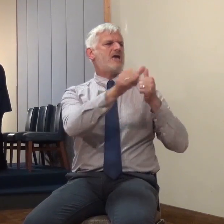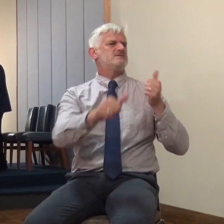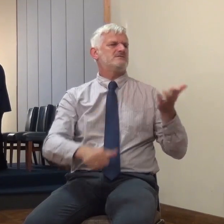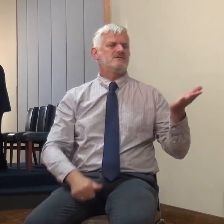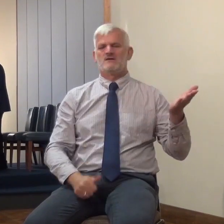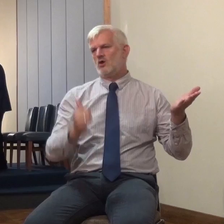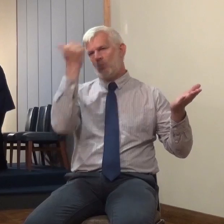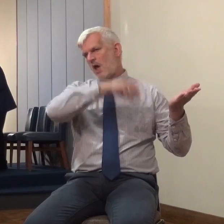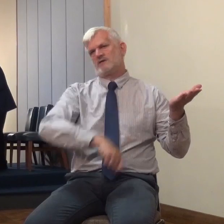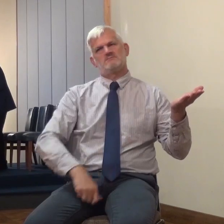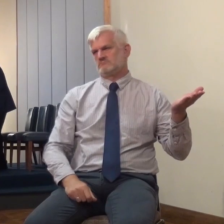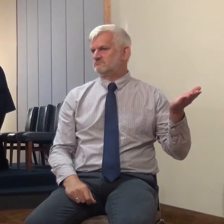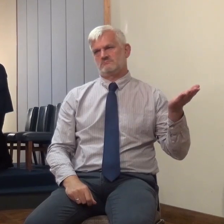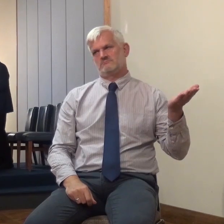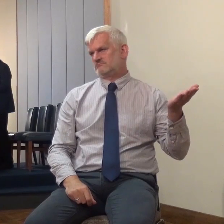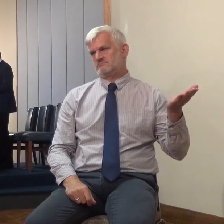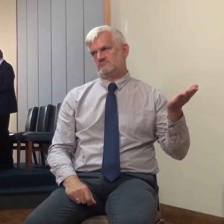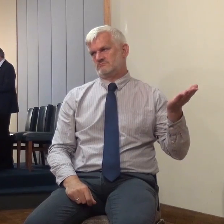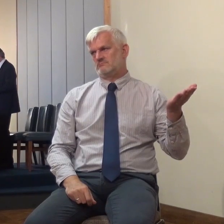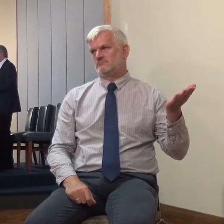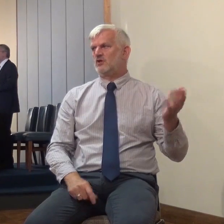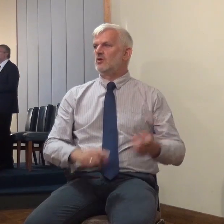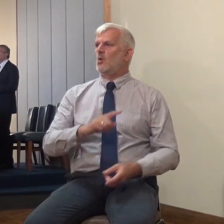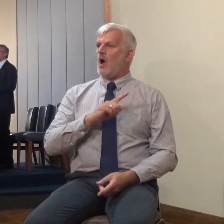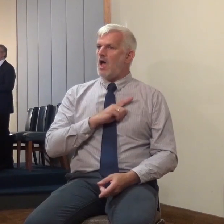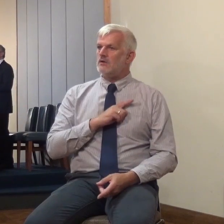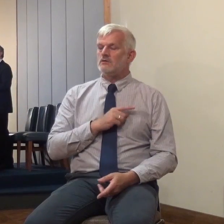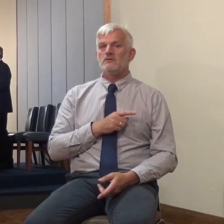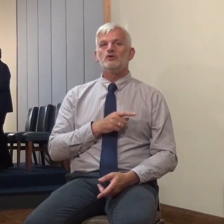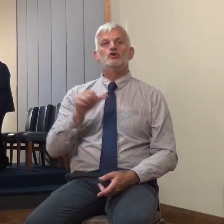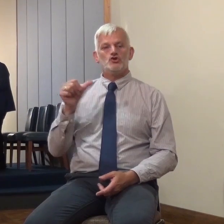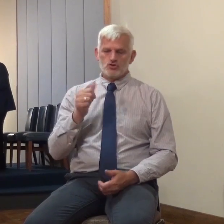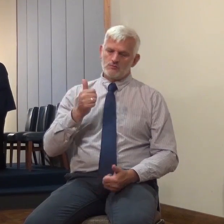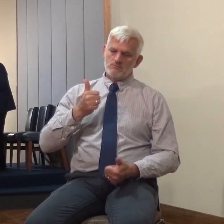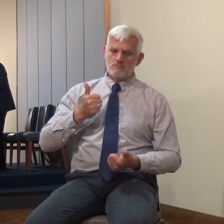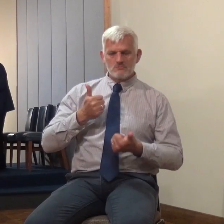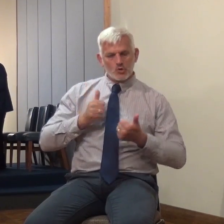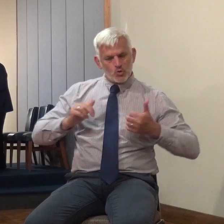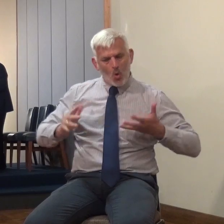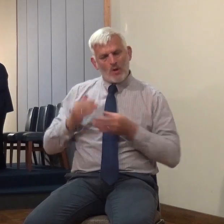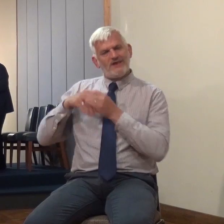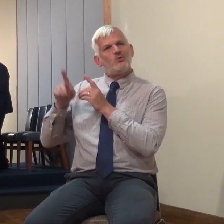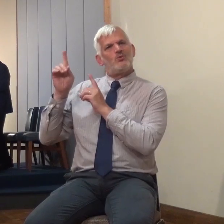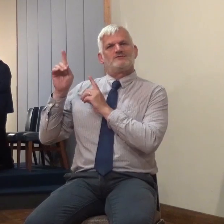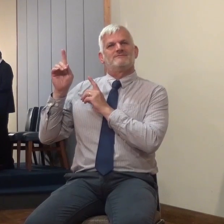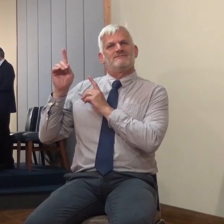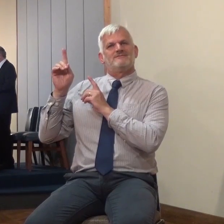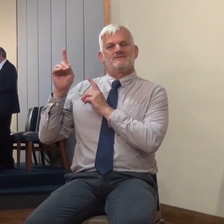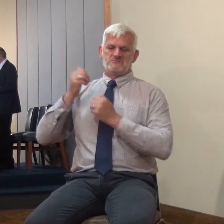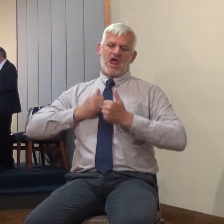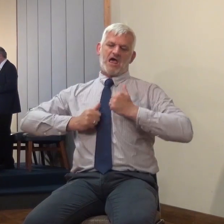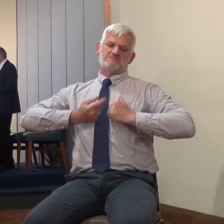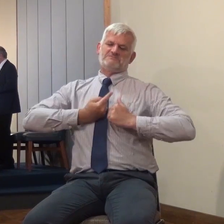wise. But he that glorieth, let him glory in the Lord. Not he that commendeth himself